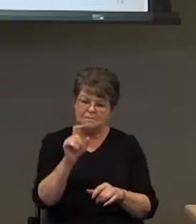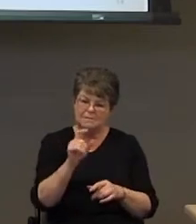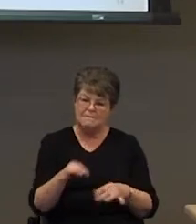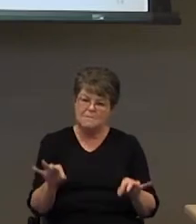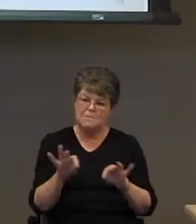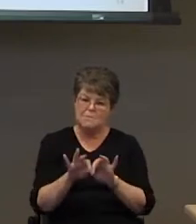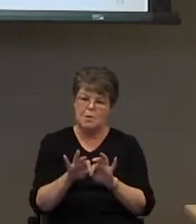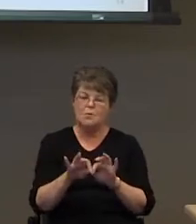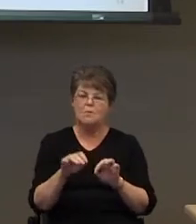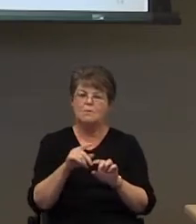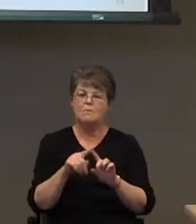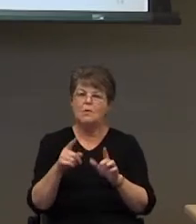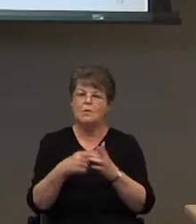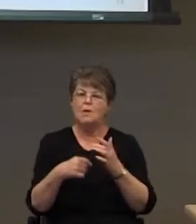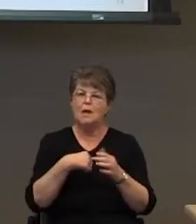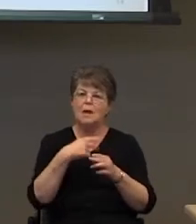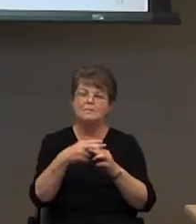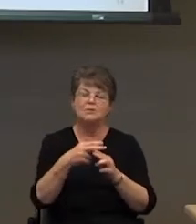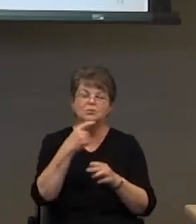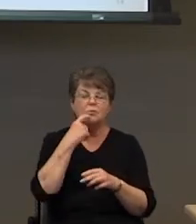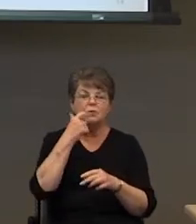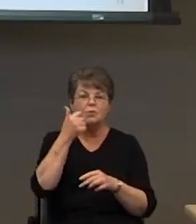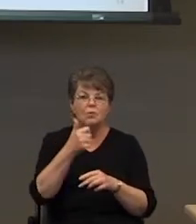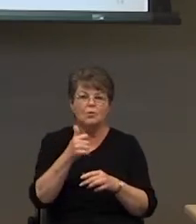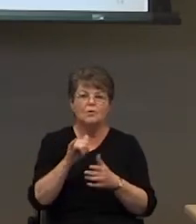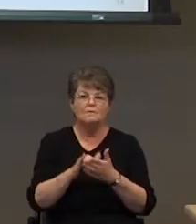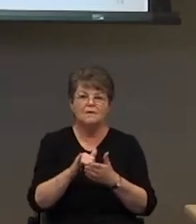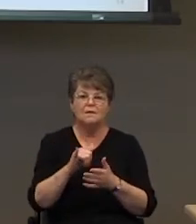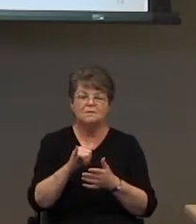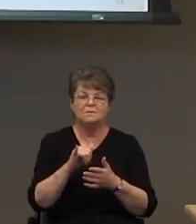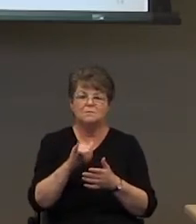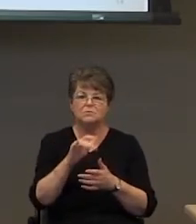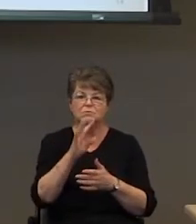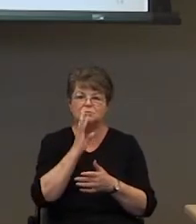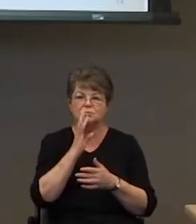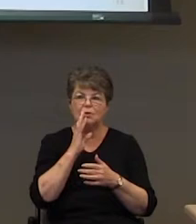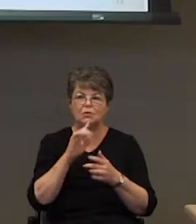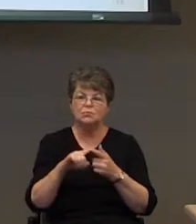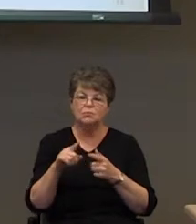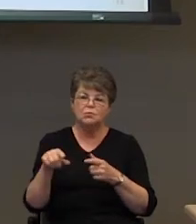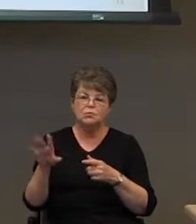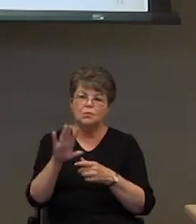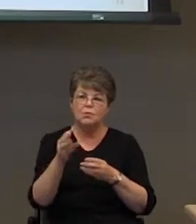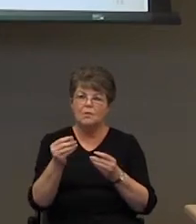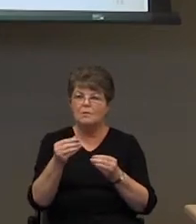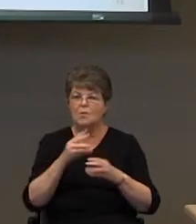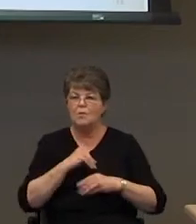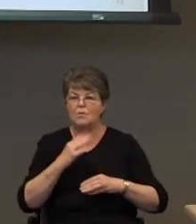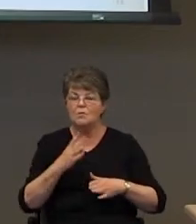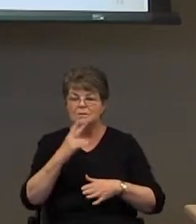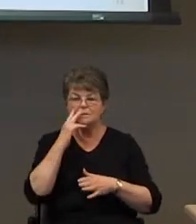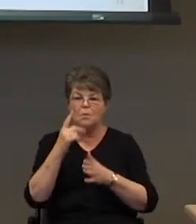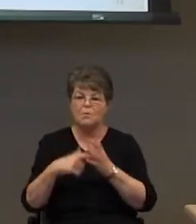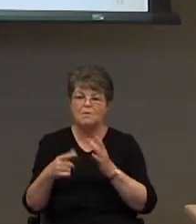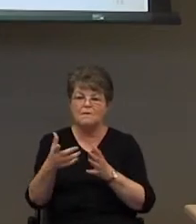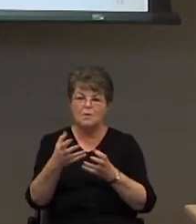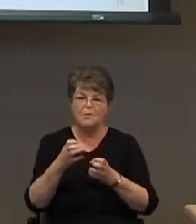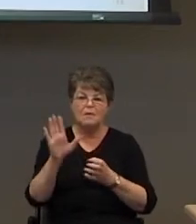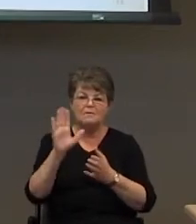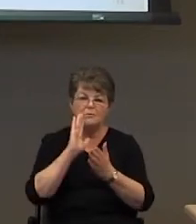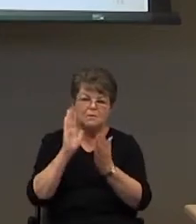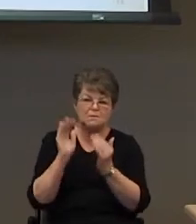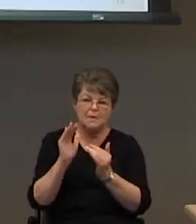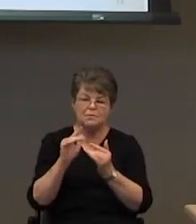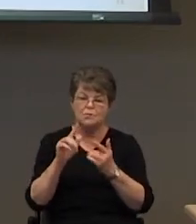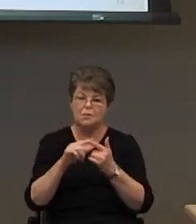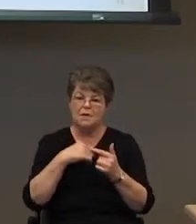But like I mentioned earlier, this is where you start talking to prospects before there's a prospect to know what they want, what their expectations are. So when